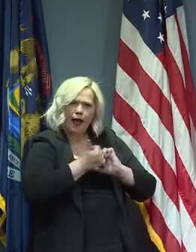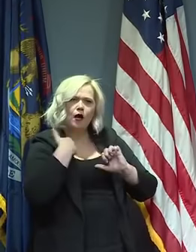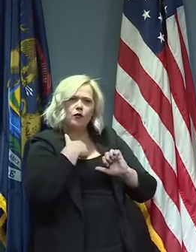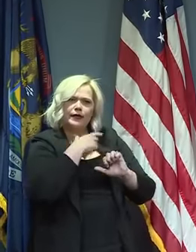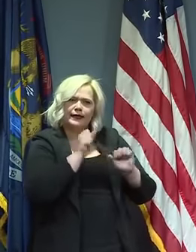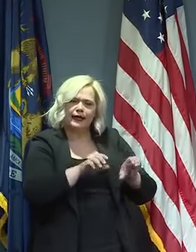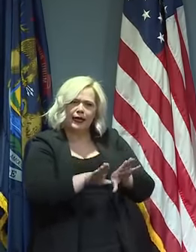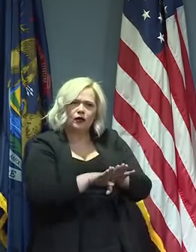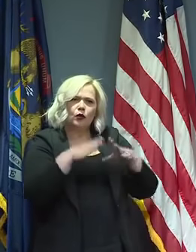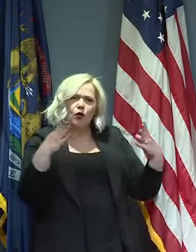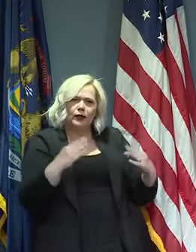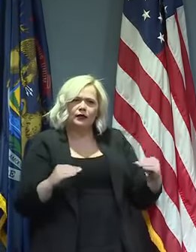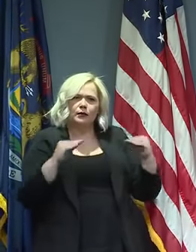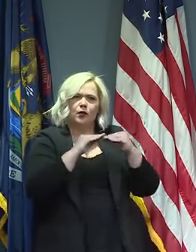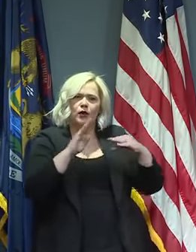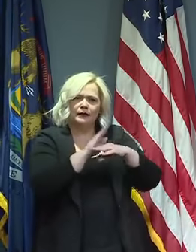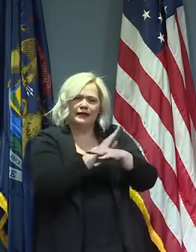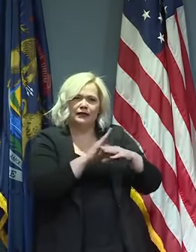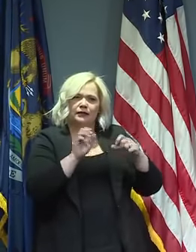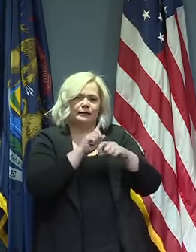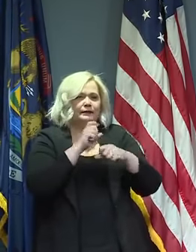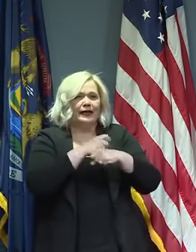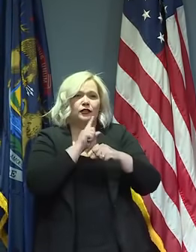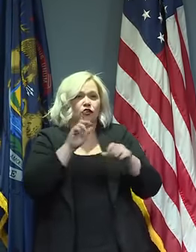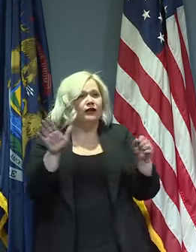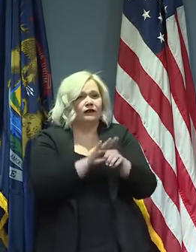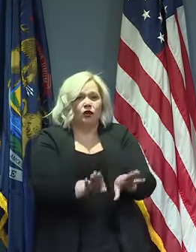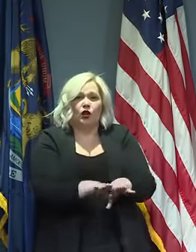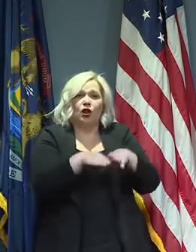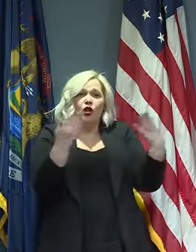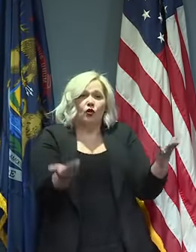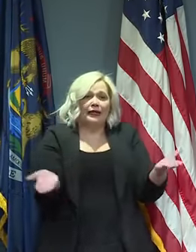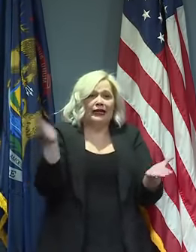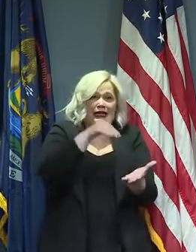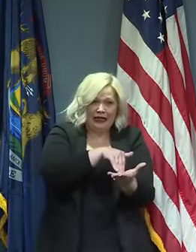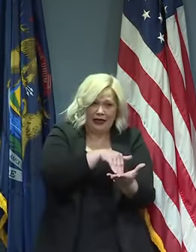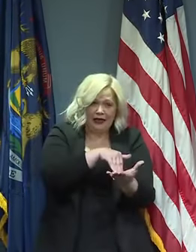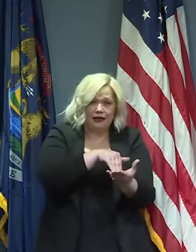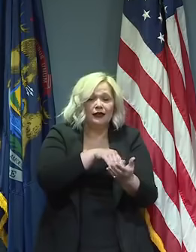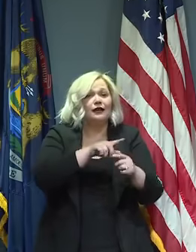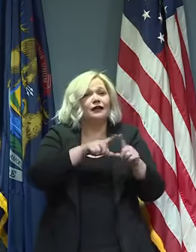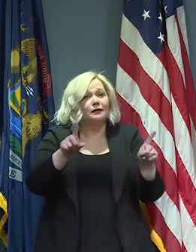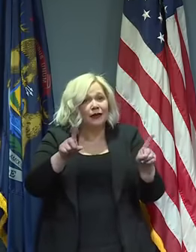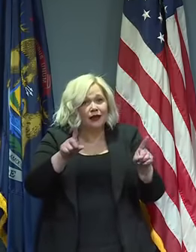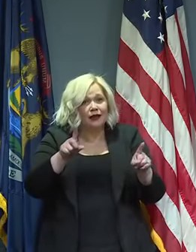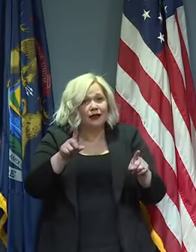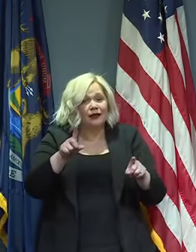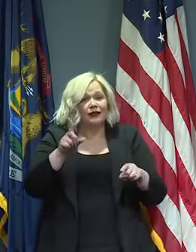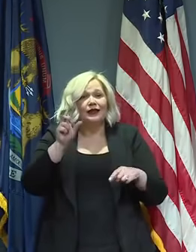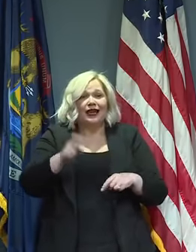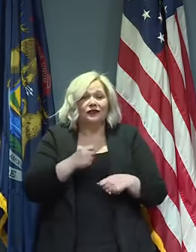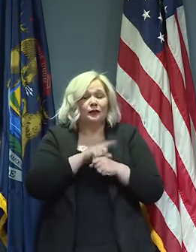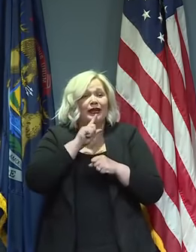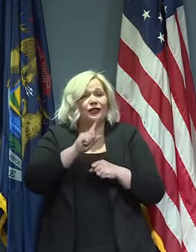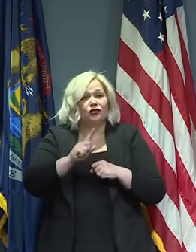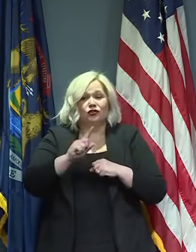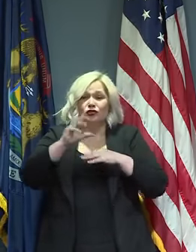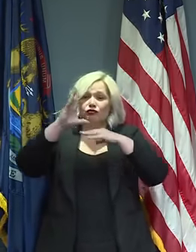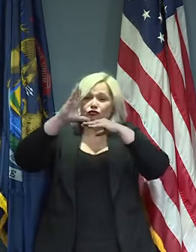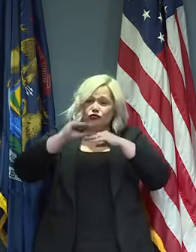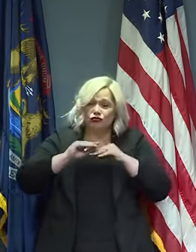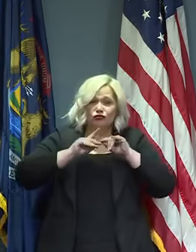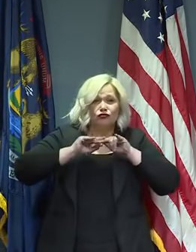broader return to work over time, and how to do that in light of disease progression and hospital system